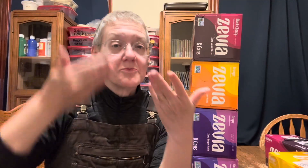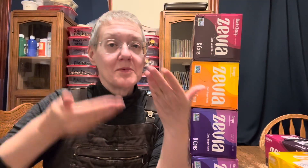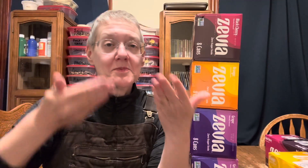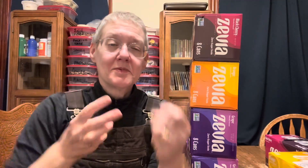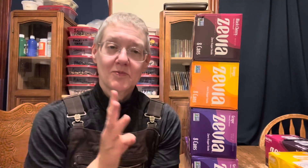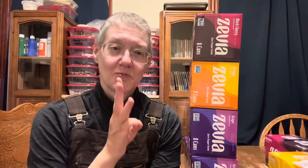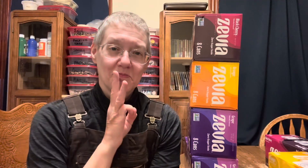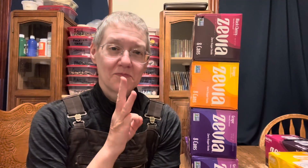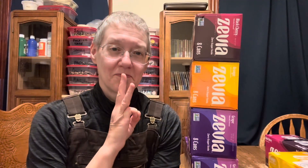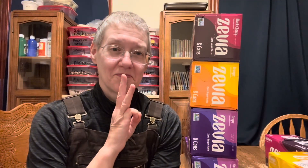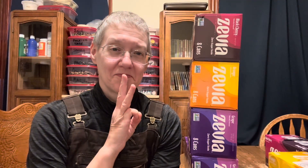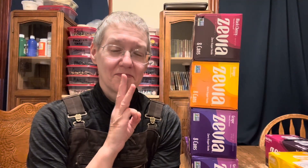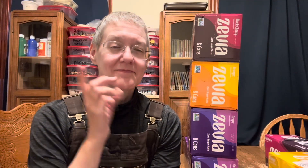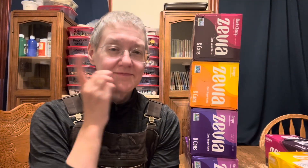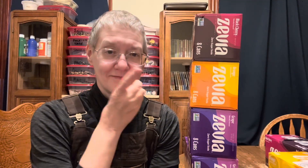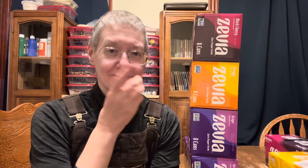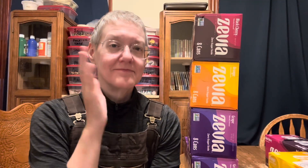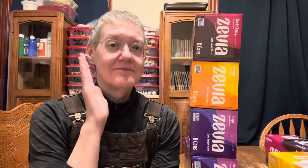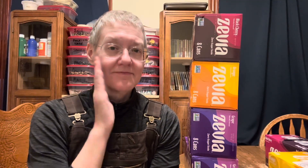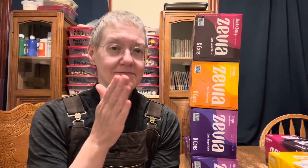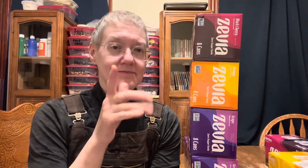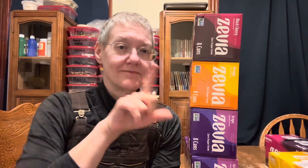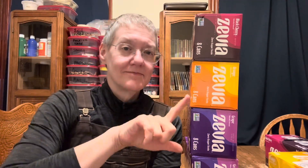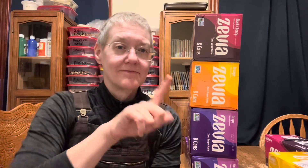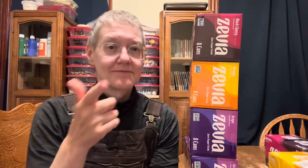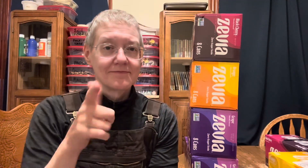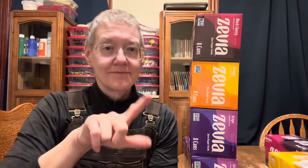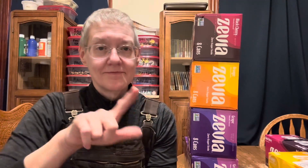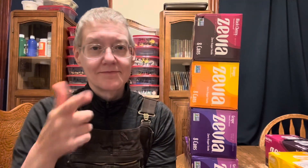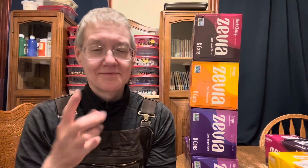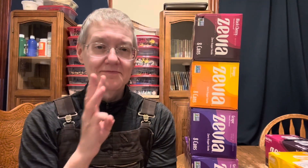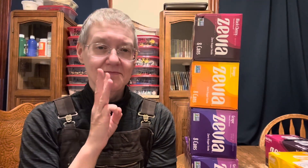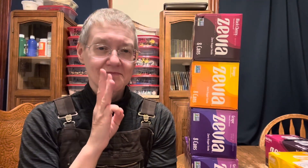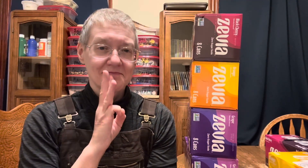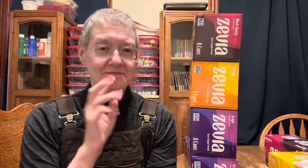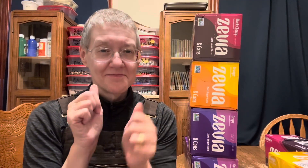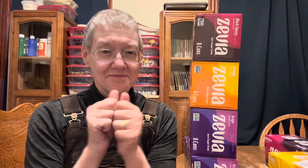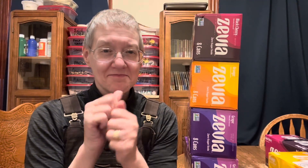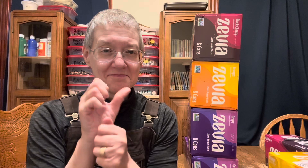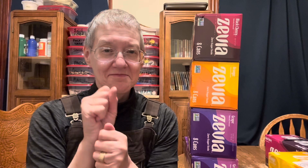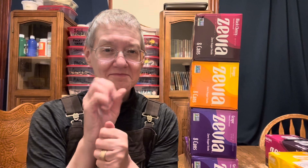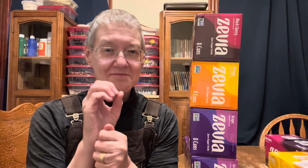Best is probably water. Dale will drink water. He alternates soda and water.